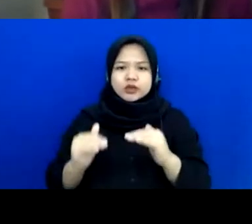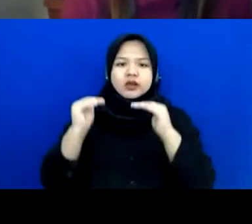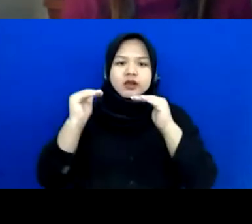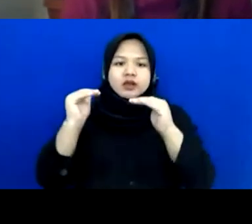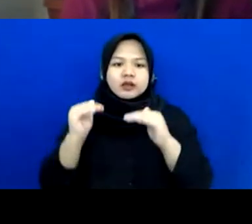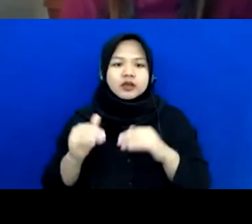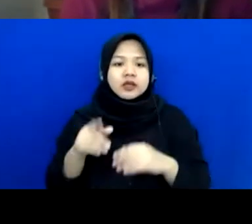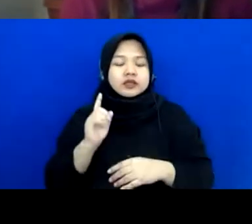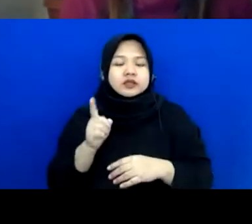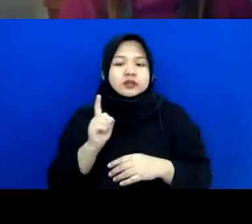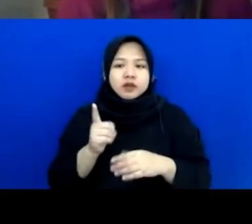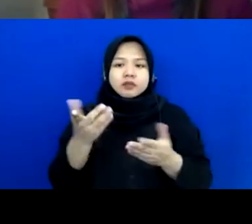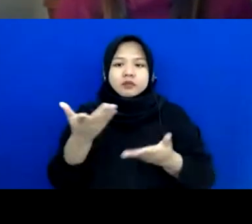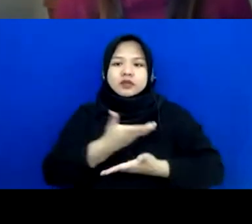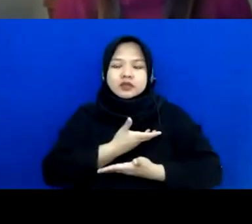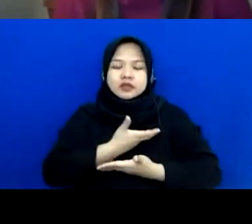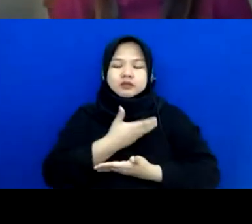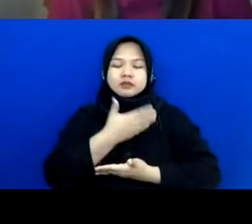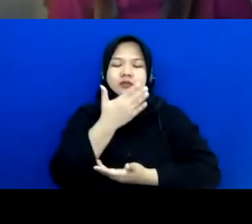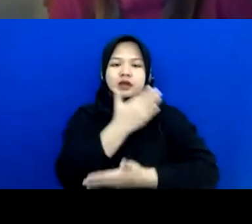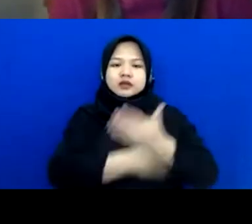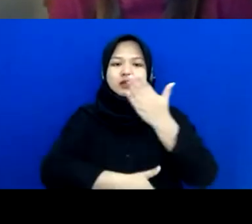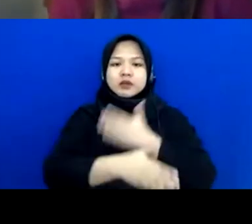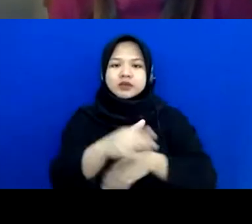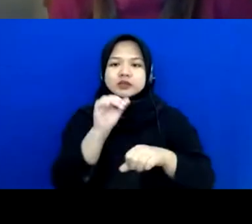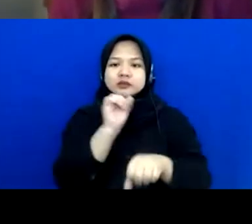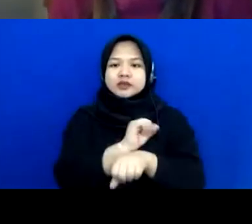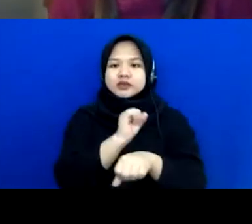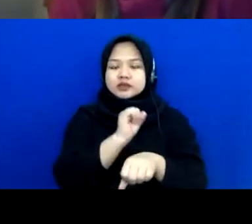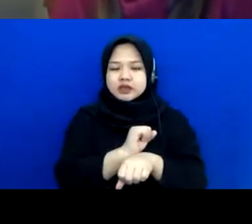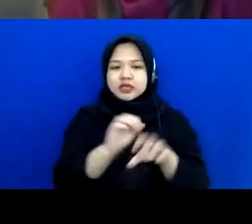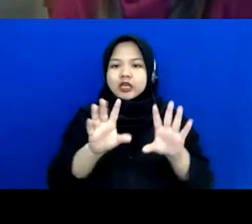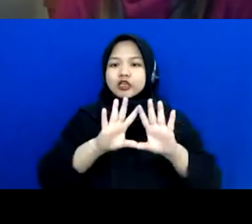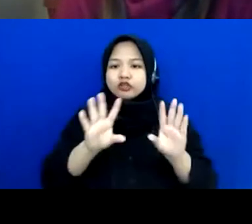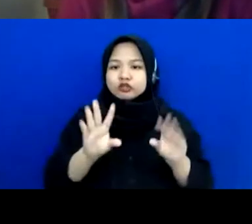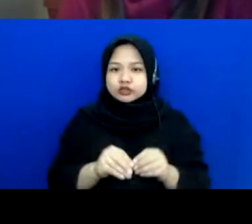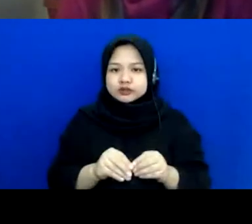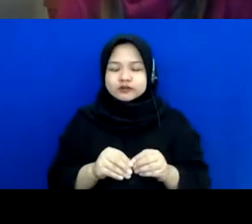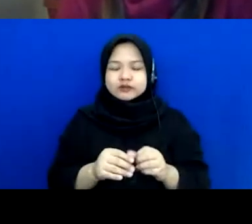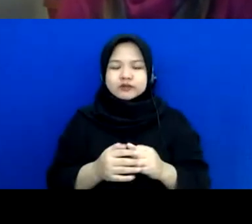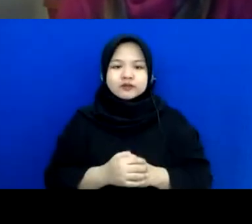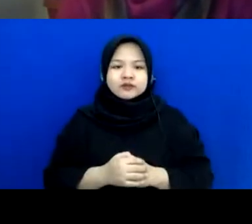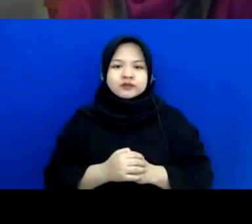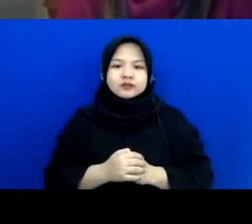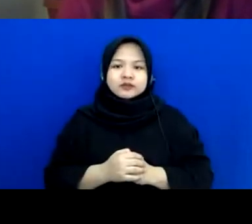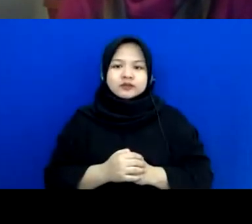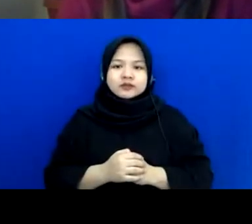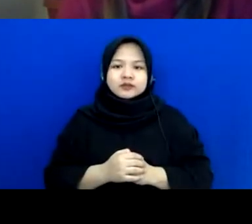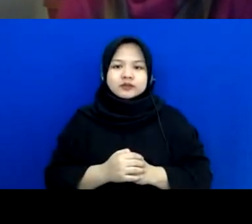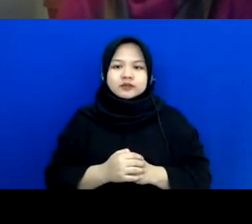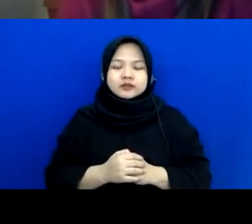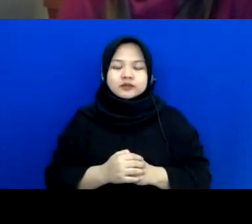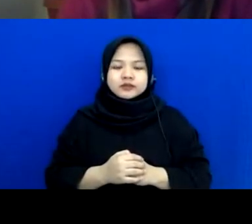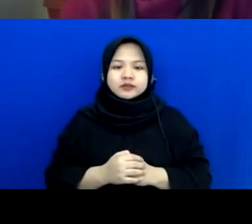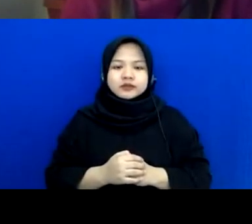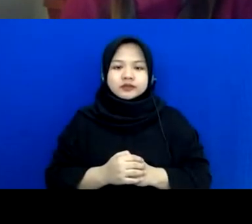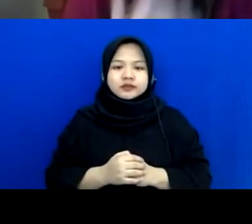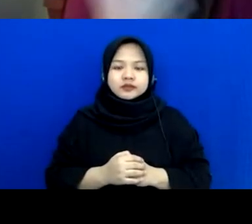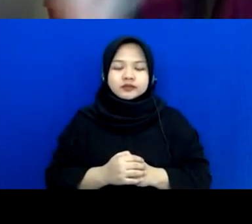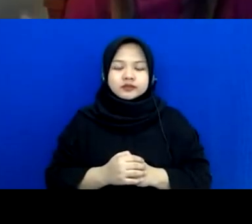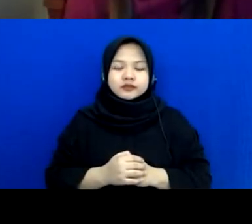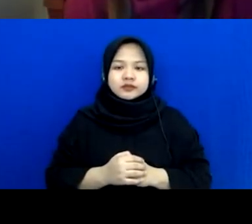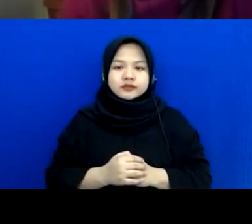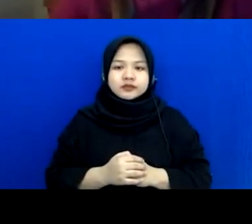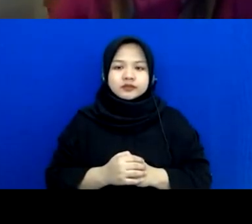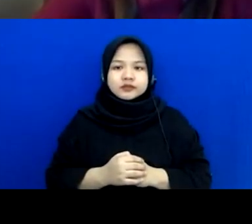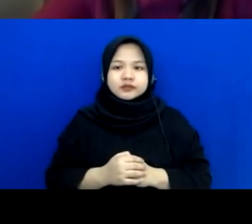inclusive employment sectors. And of course, we add this economic figure, which is so important. And then